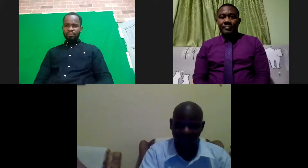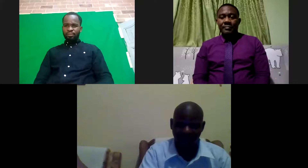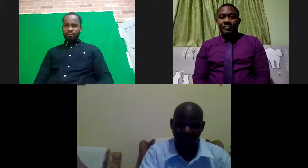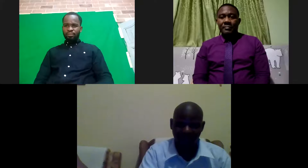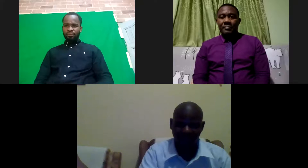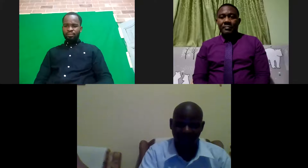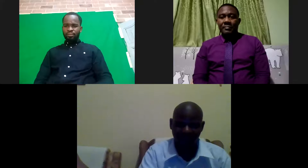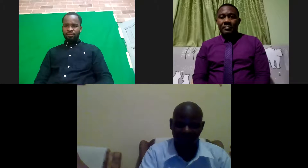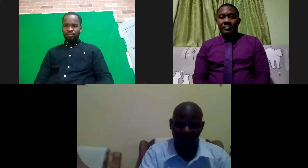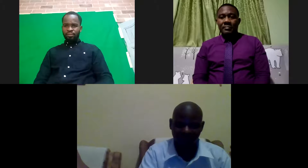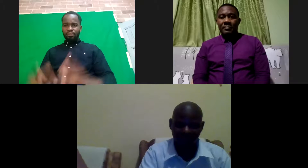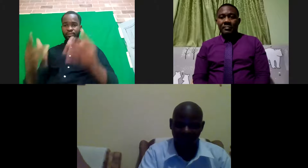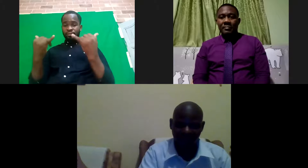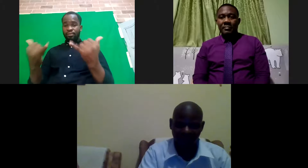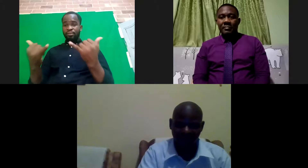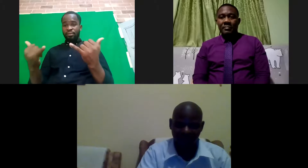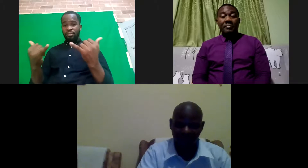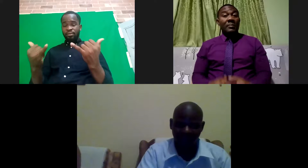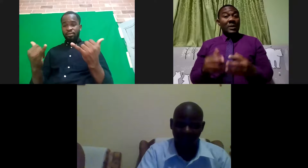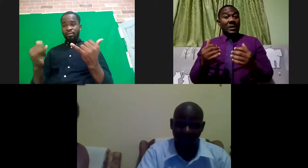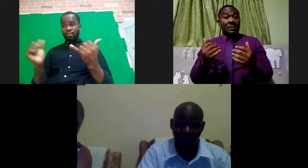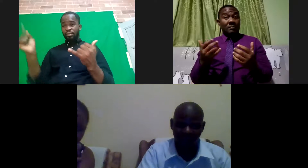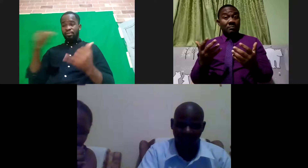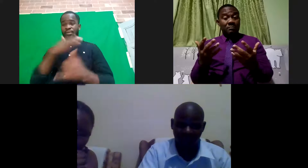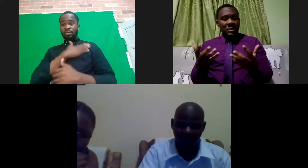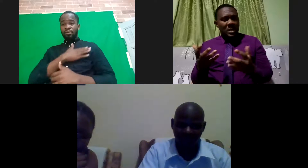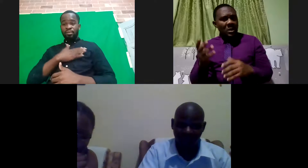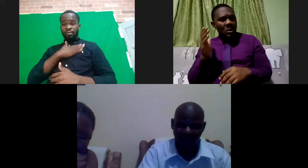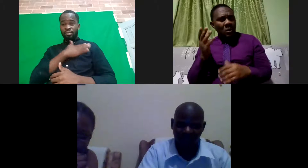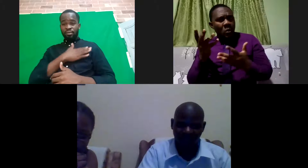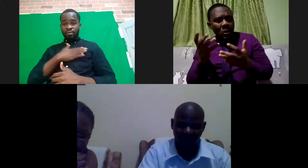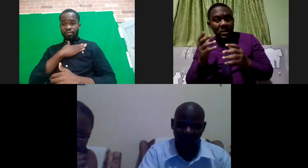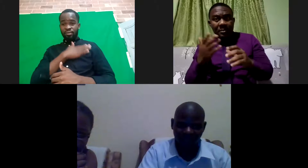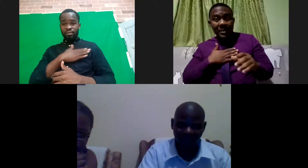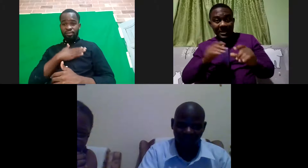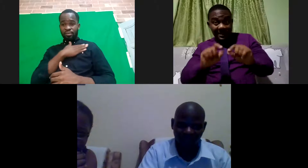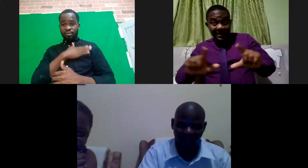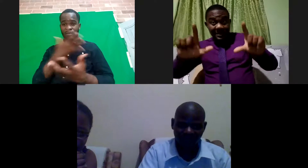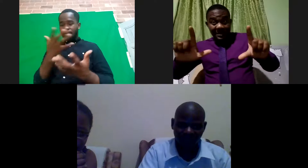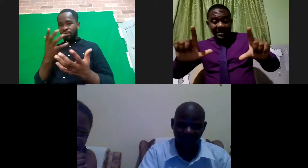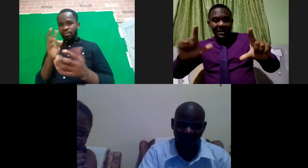Yeah, and now I'm begging each and every participant to open screen sharing.